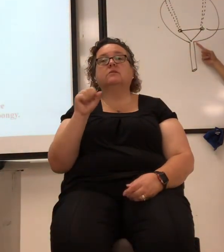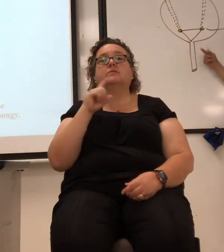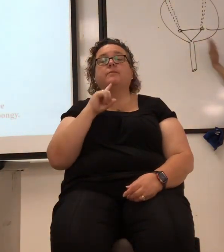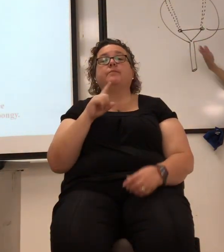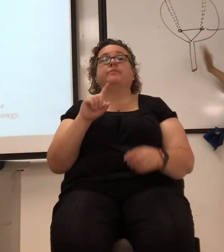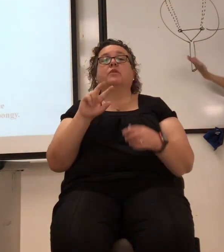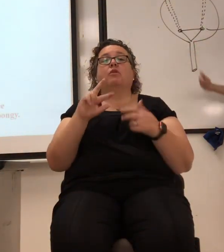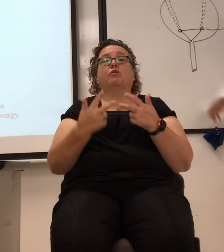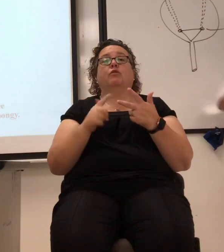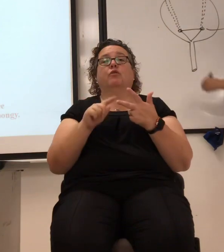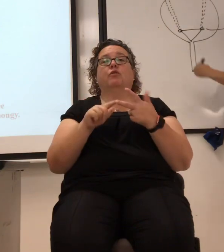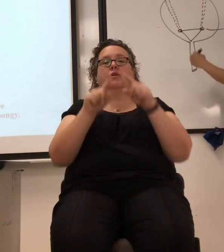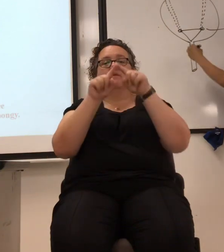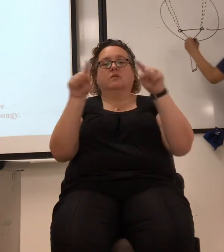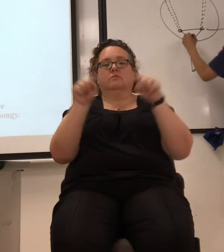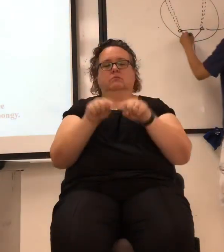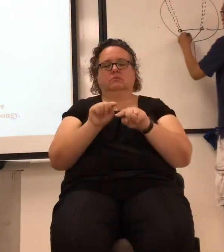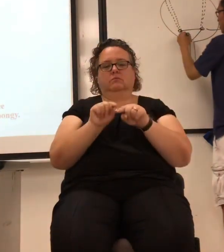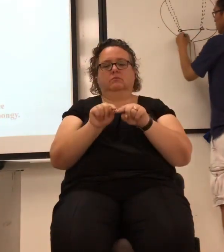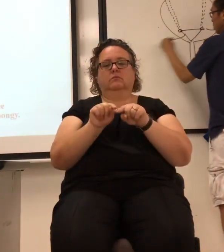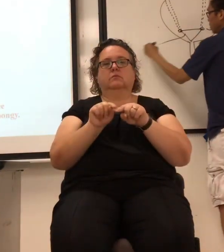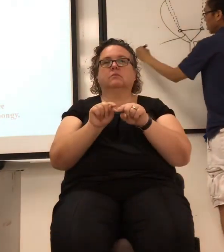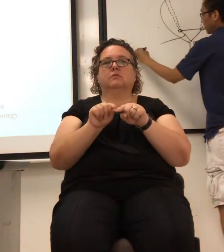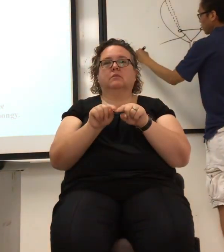what's called the bladder trigone,